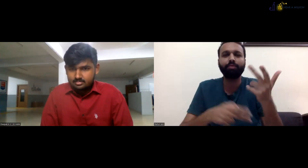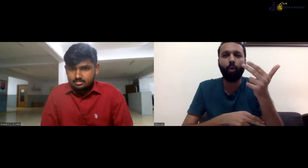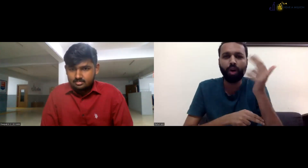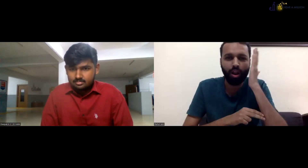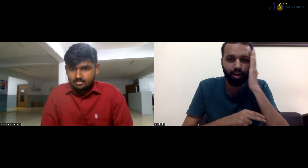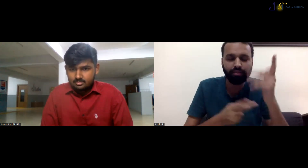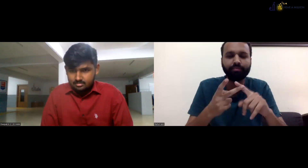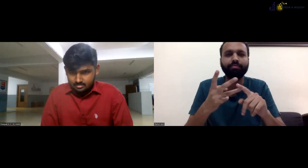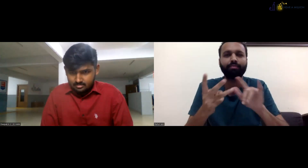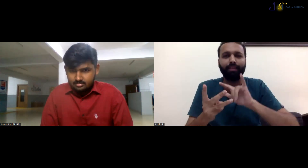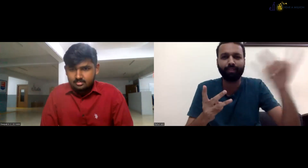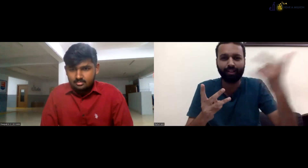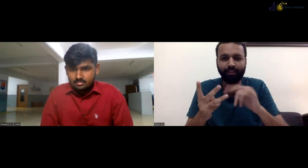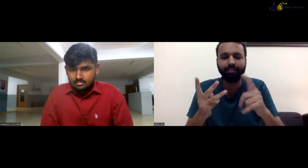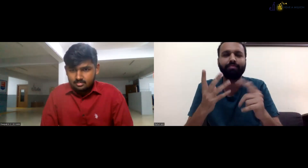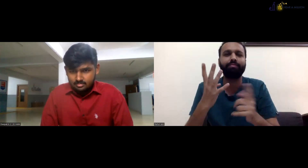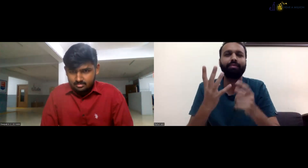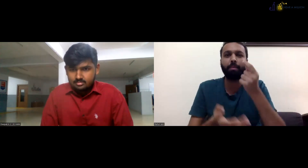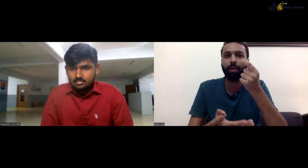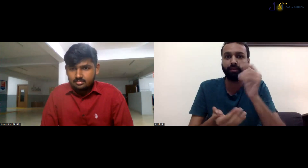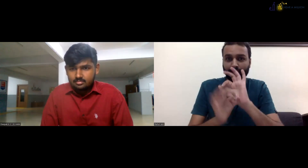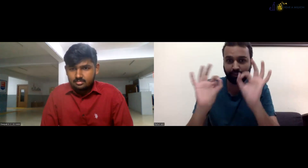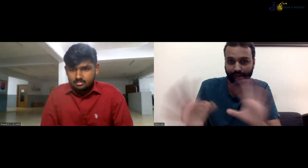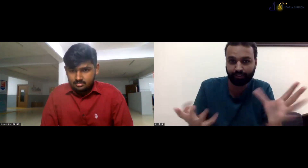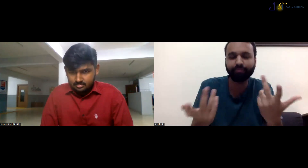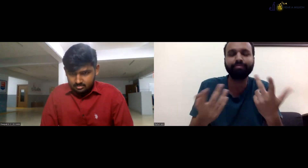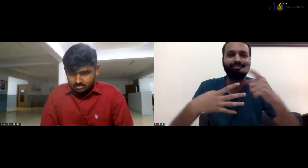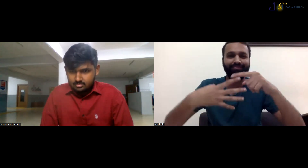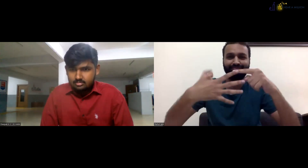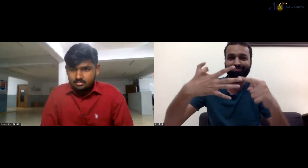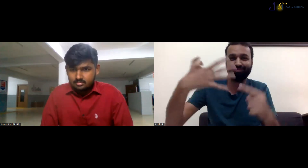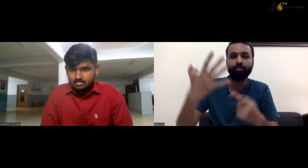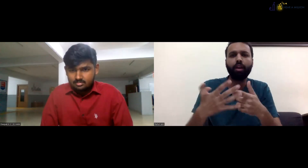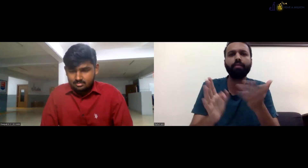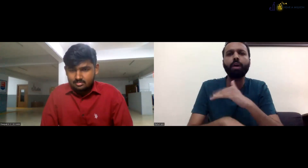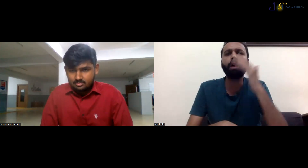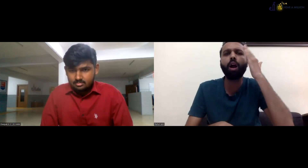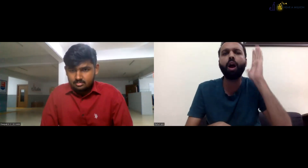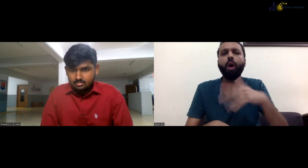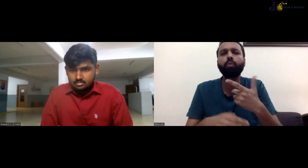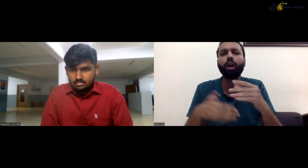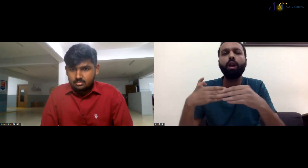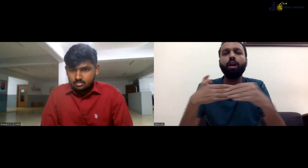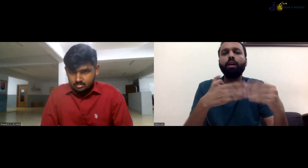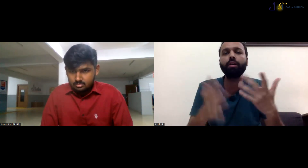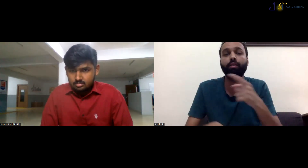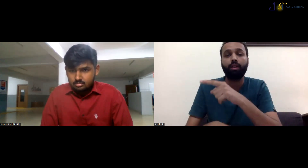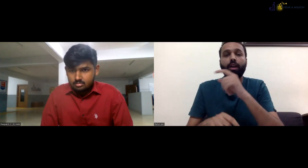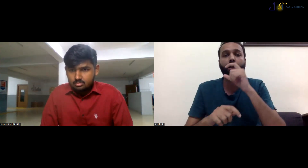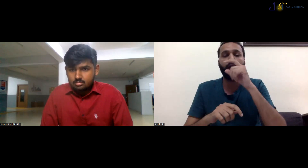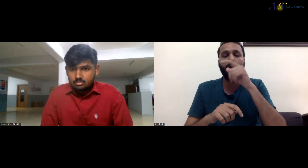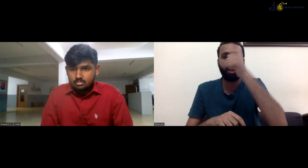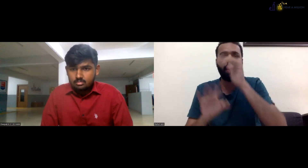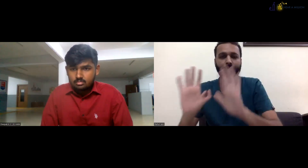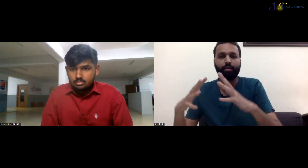who, uh, will get your hotel, your flight, your consent, and